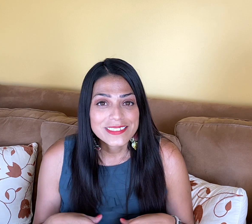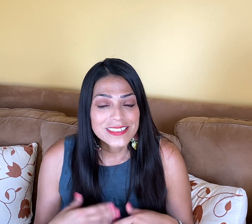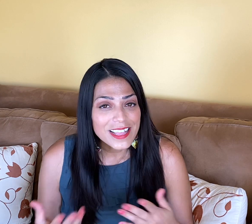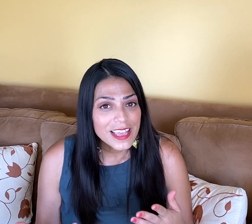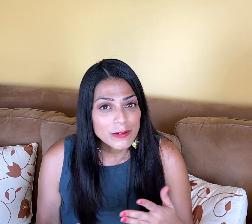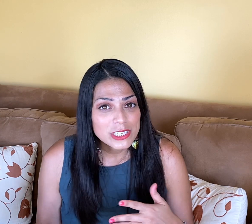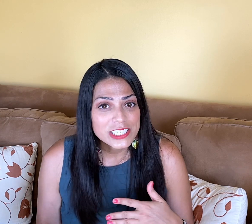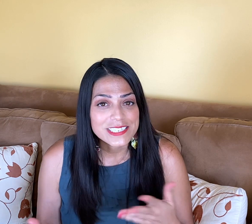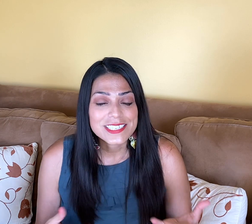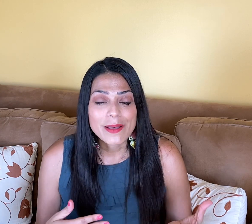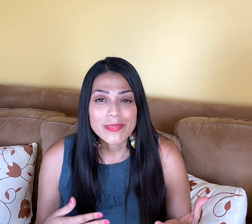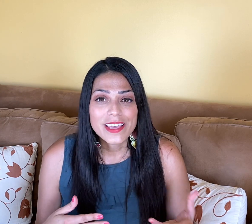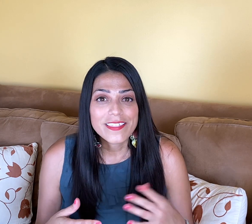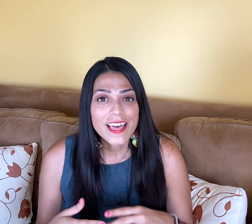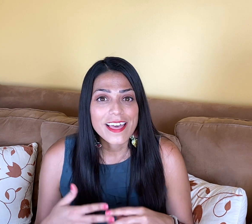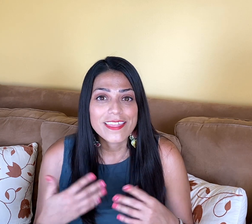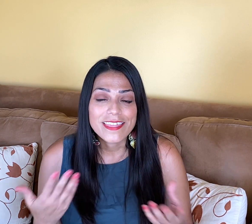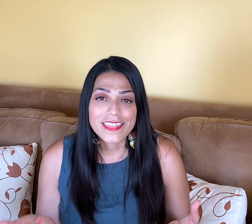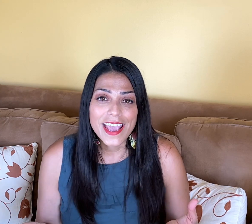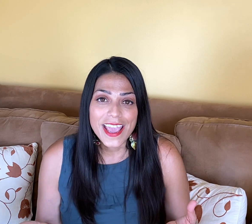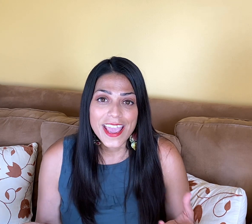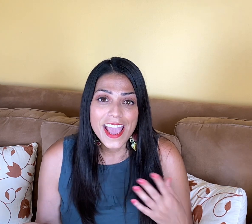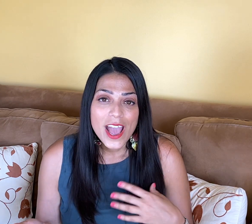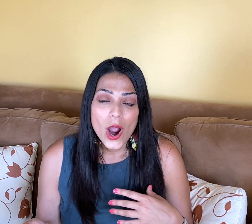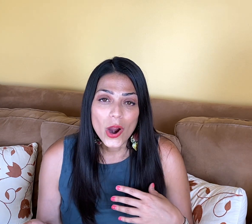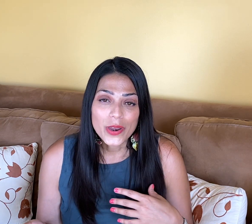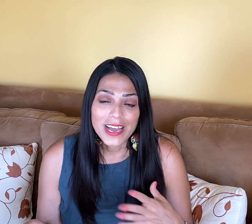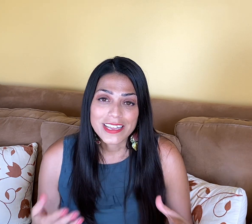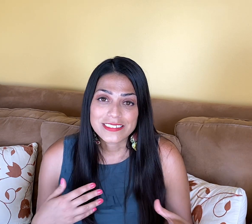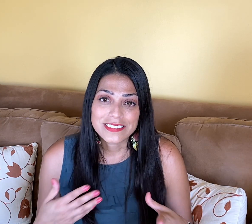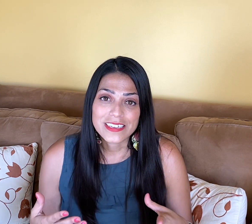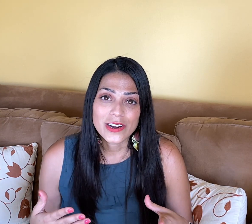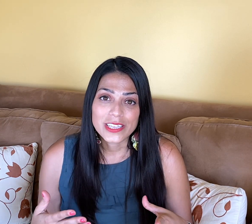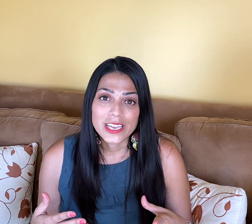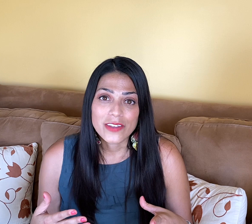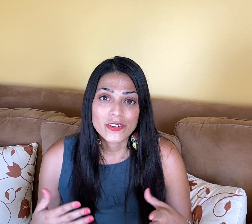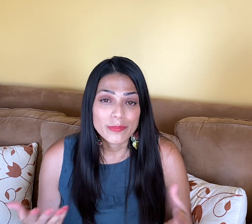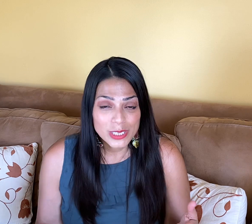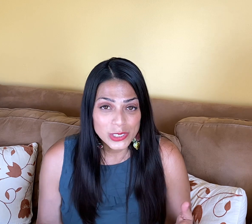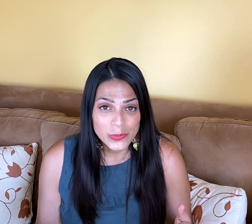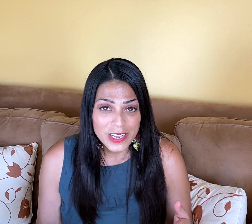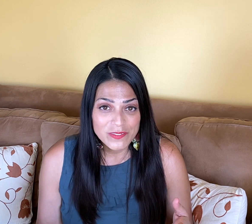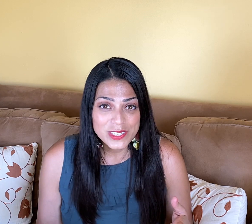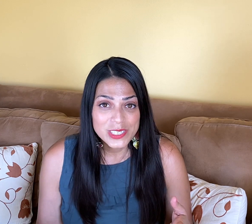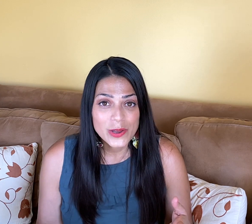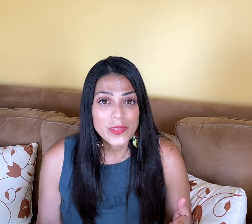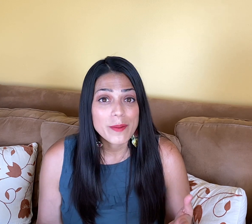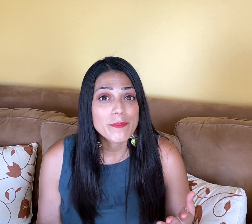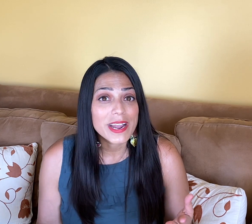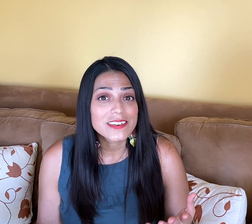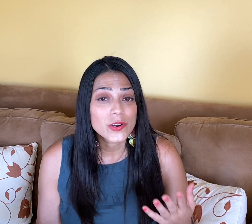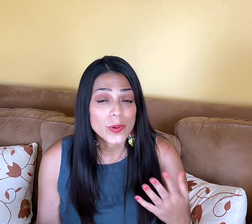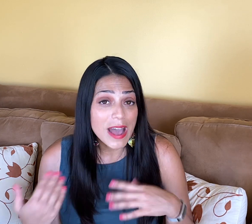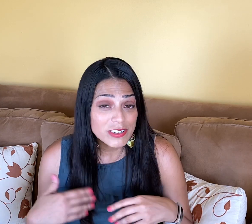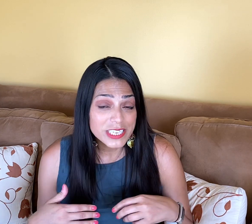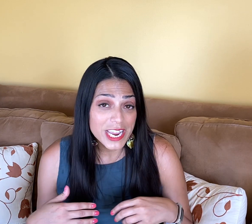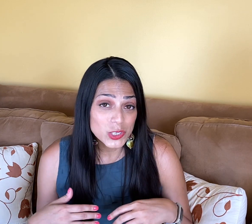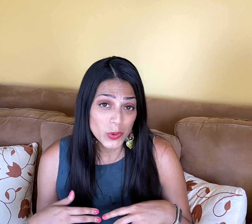Sign Language is something that they are not necessarily familiar with. So they might gravitate towards